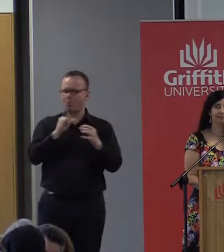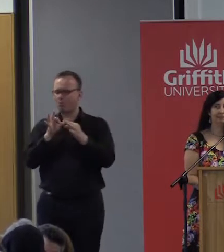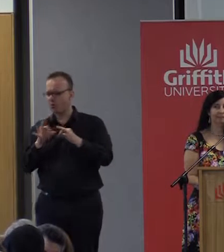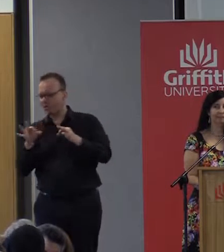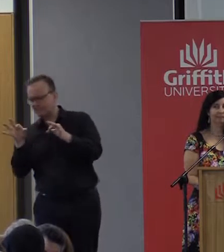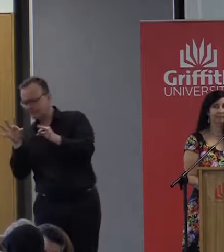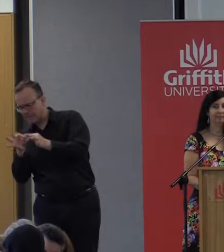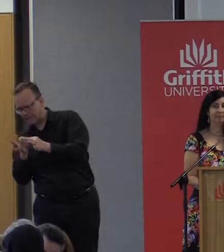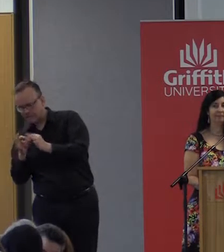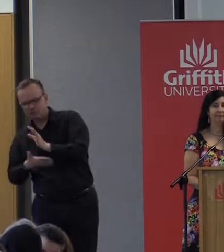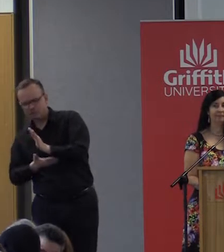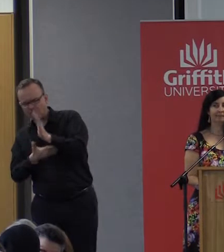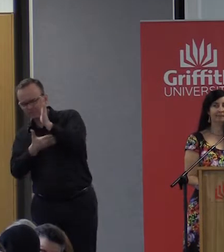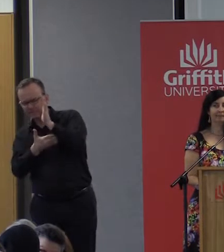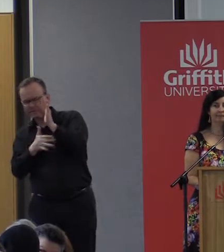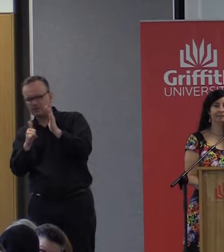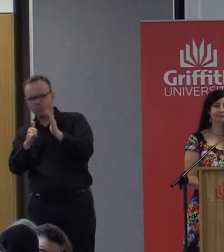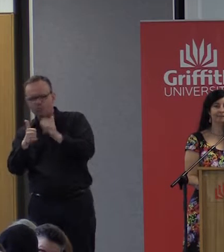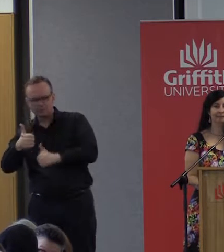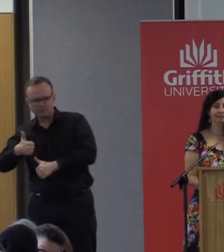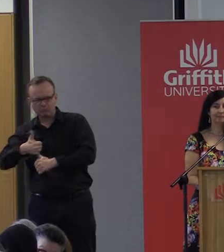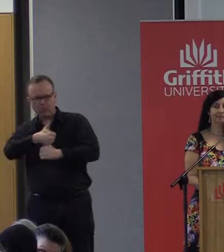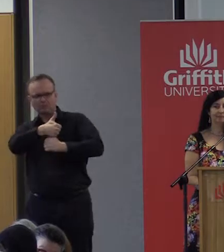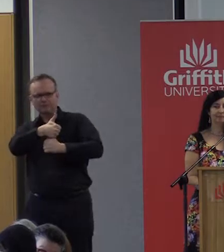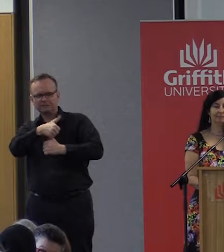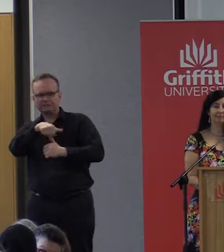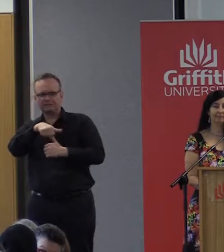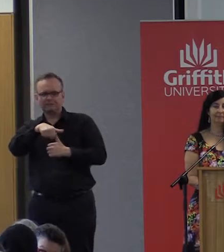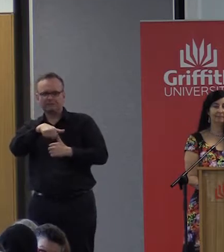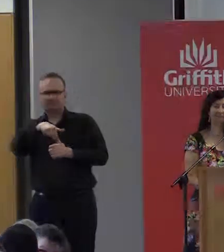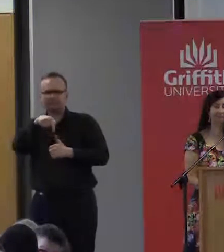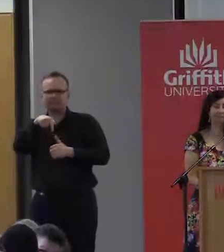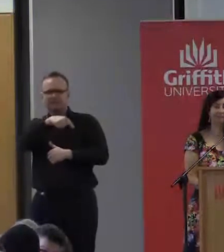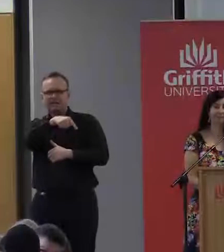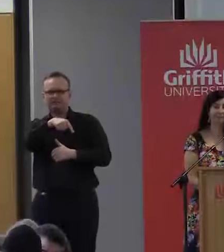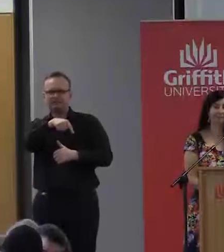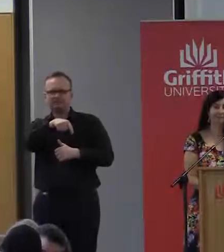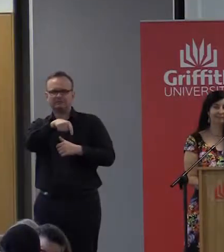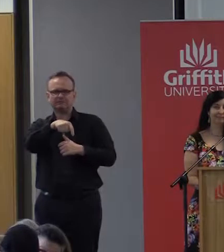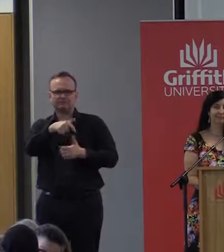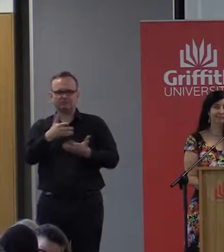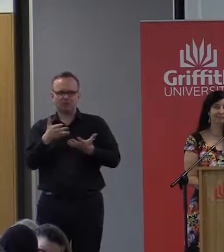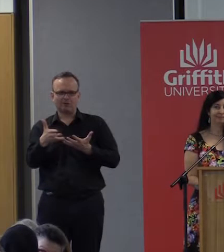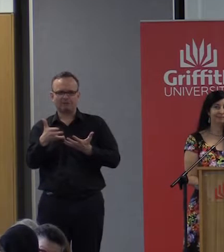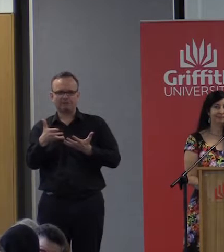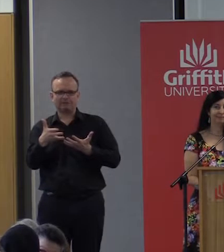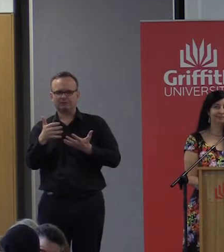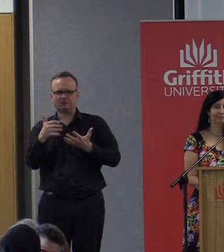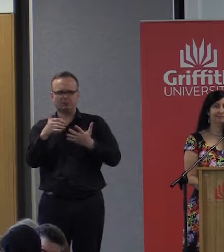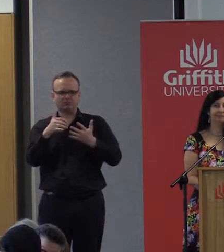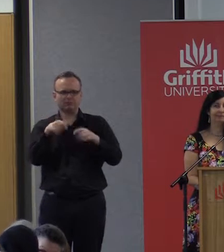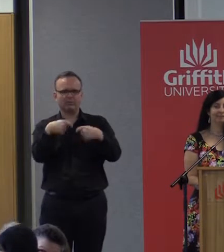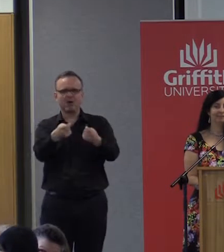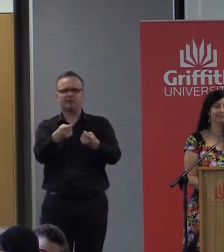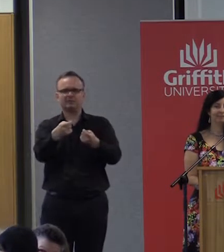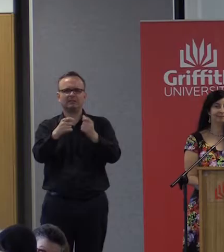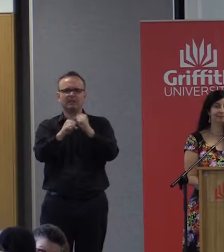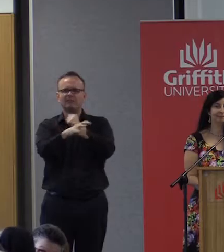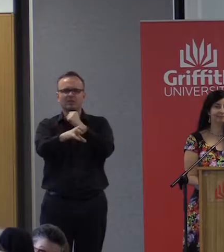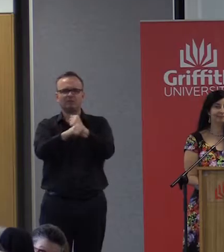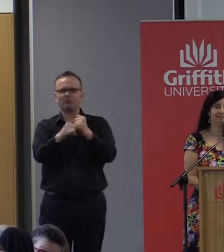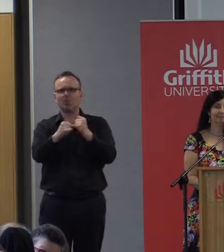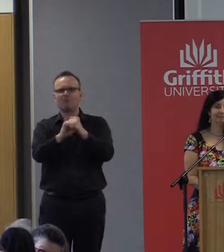represent or advocating the NDIS that provide, you know, the advertisements or publicity,